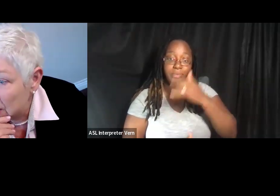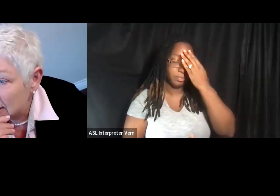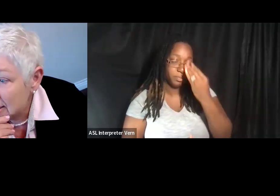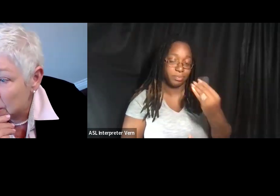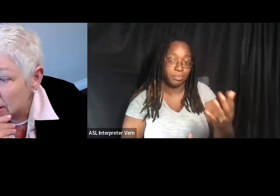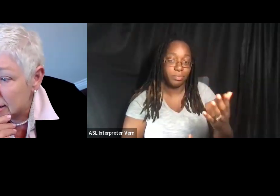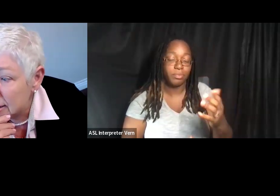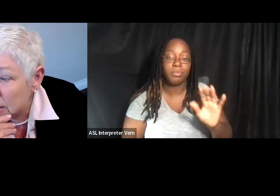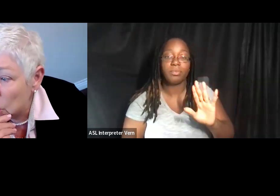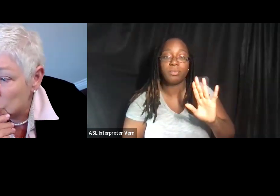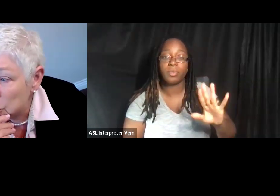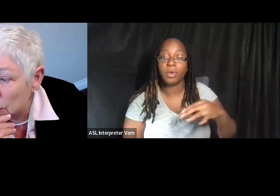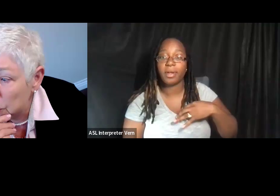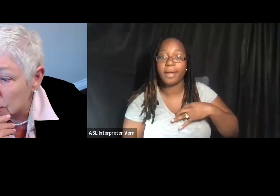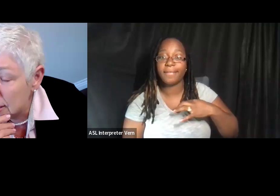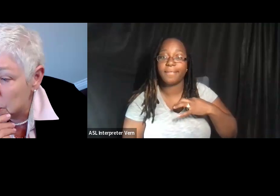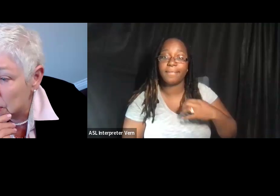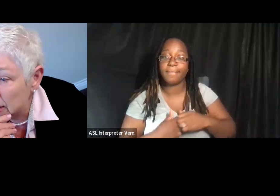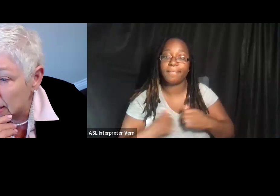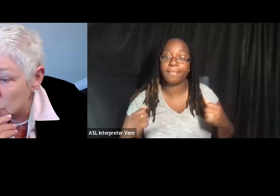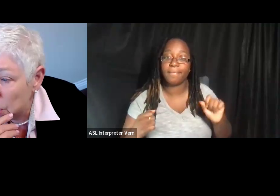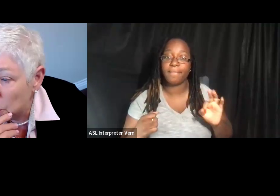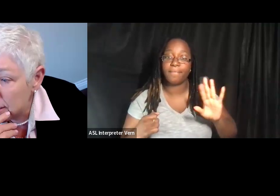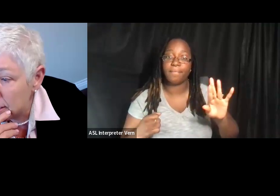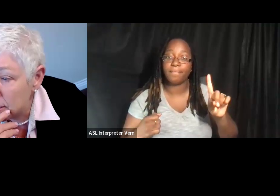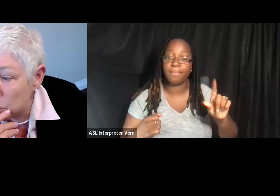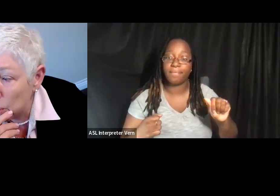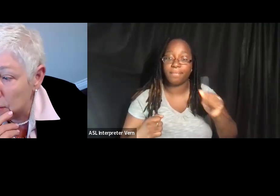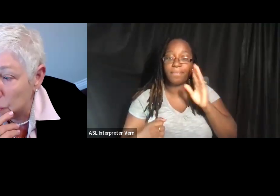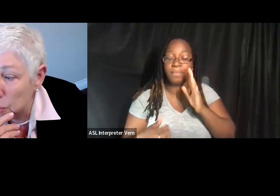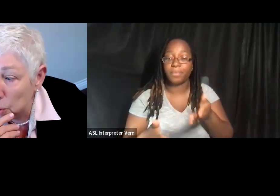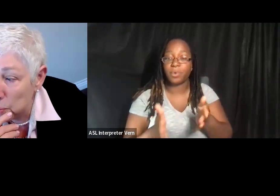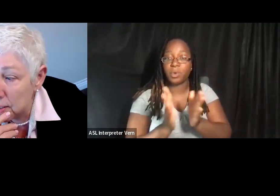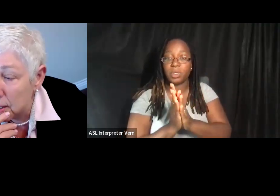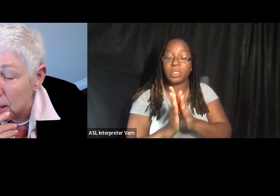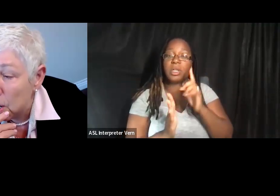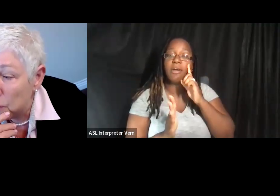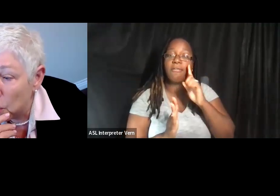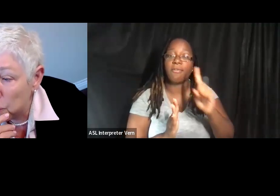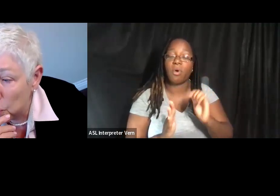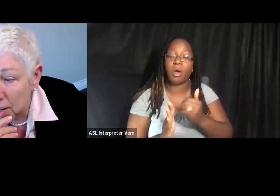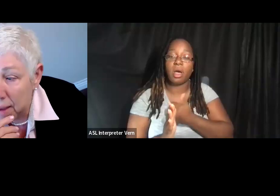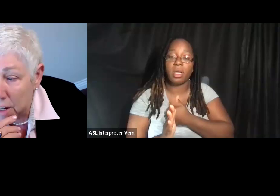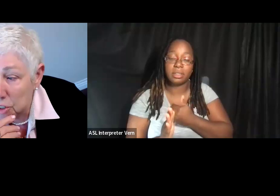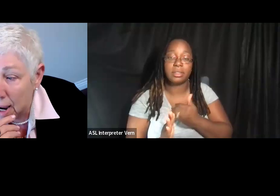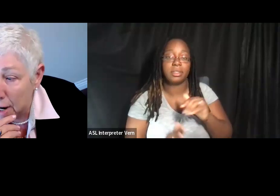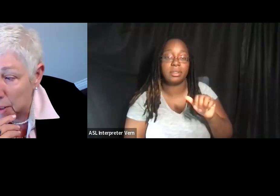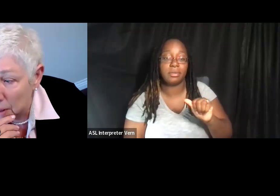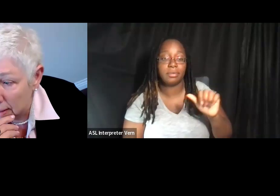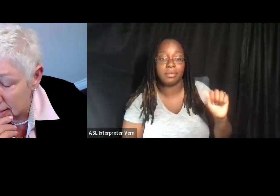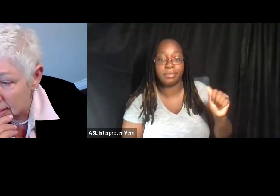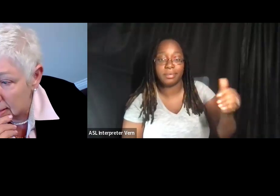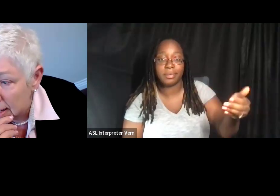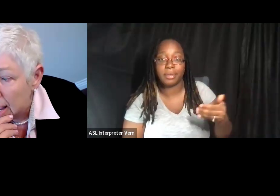Your voluntary disclosure of your disability is requested solely for the purpose of our affirmative action